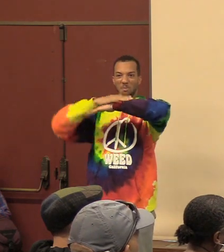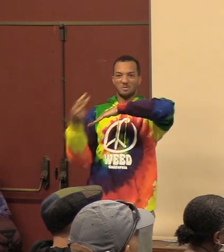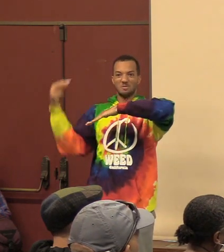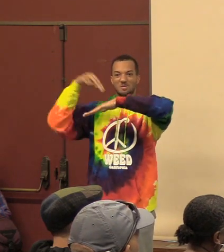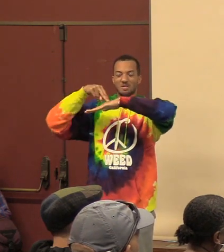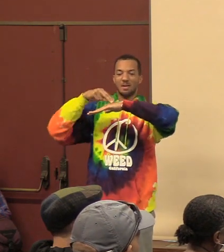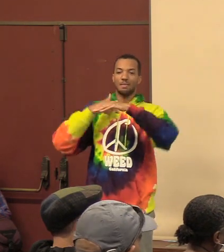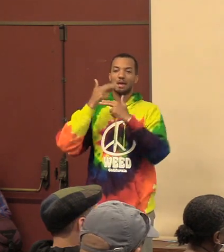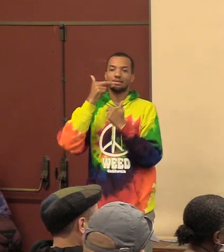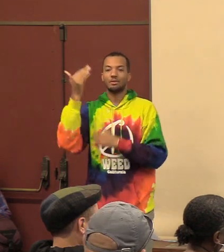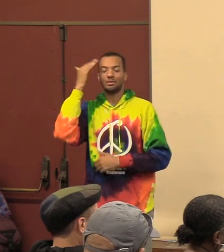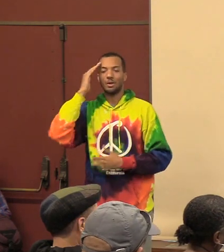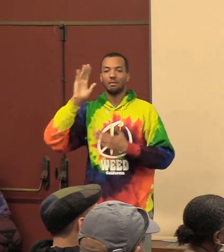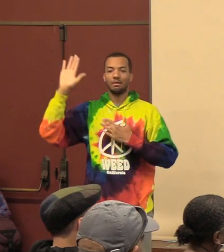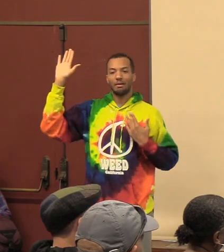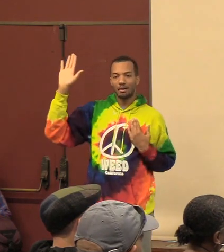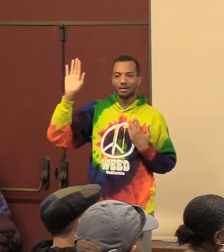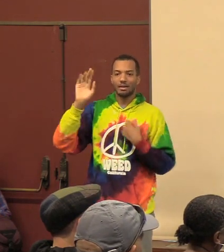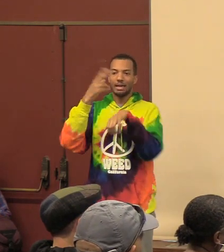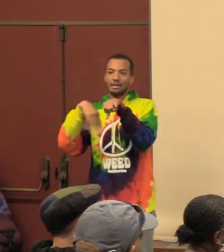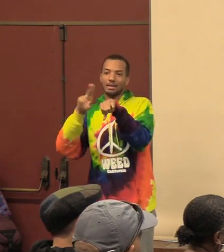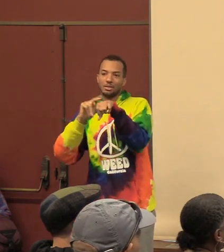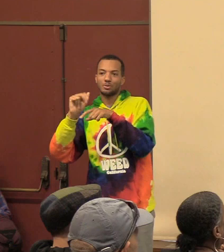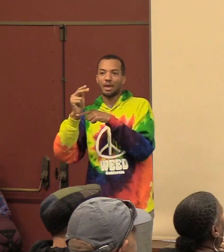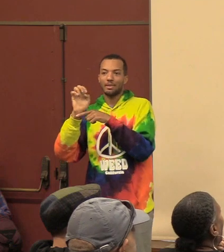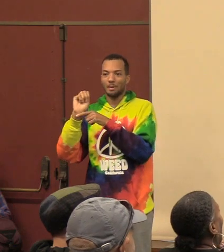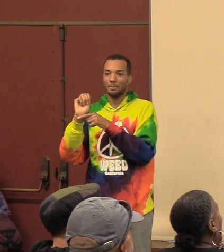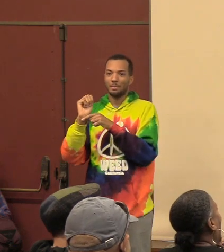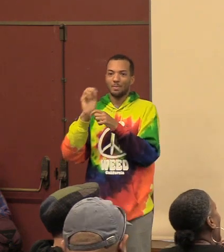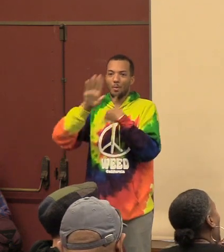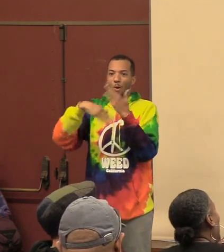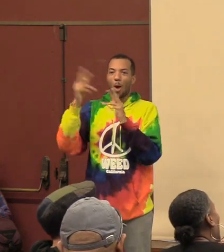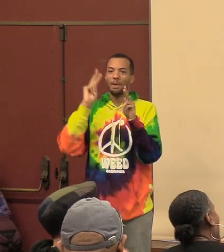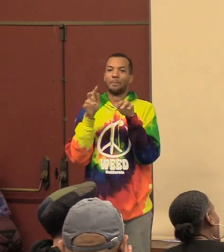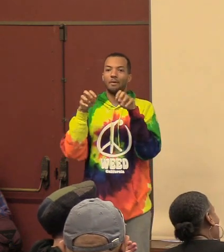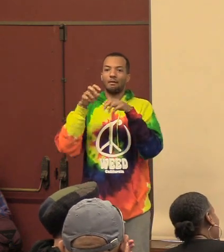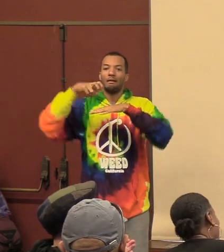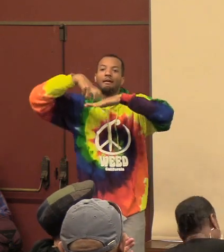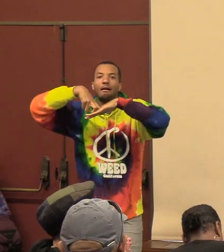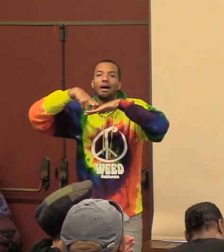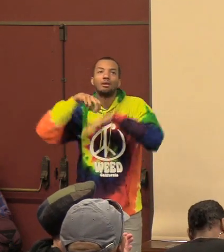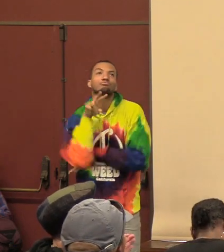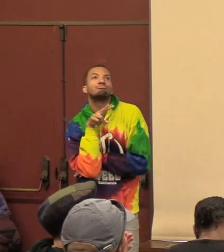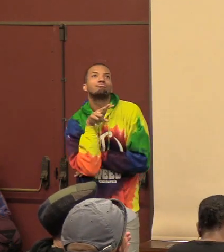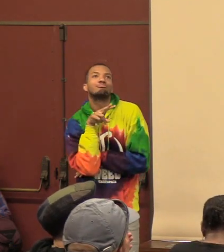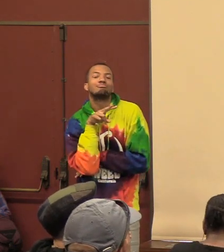Star Spangled Banner, but everybody started taking a knee. So